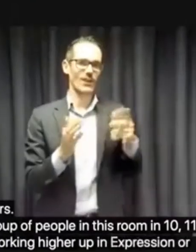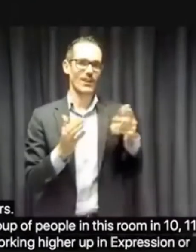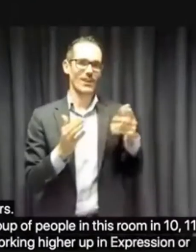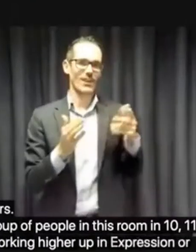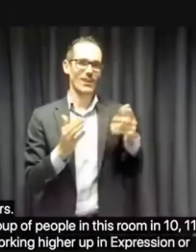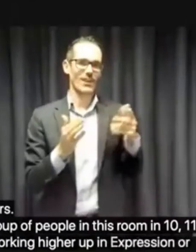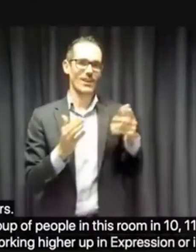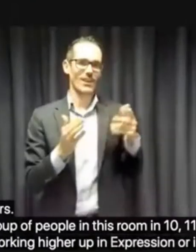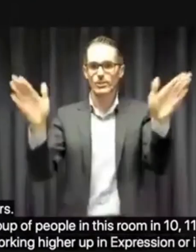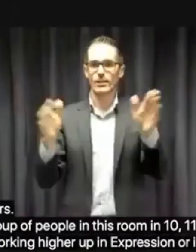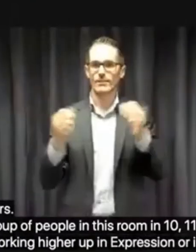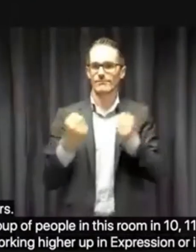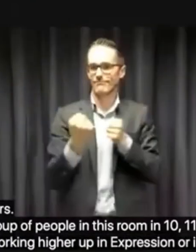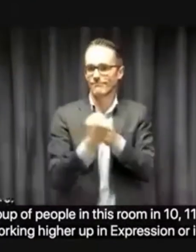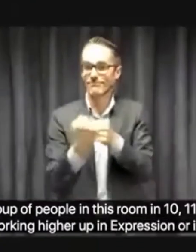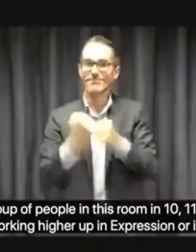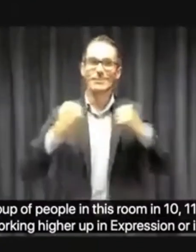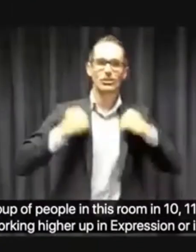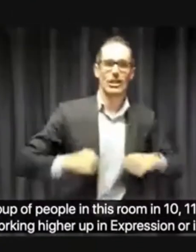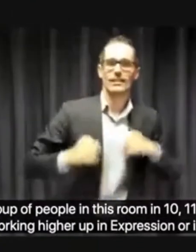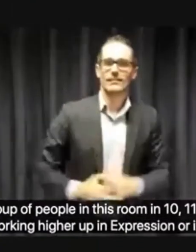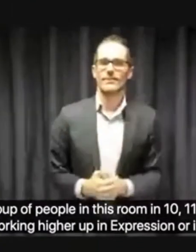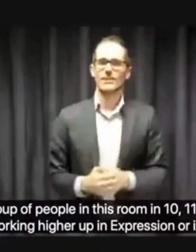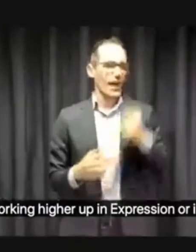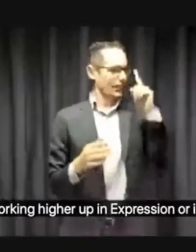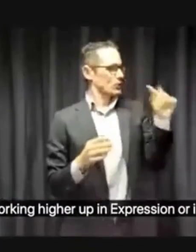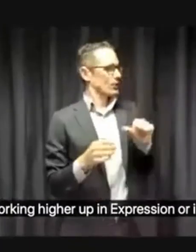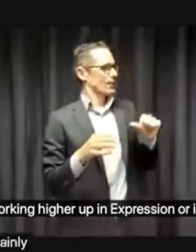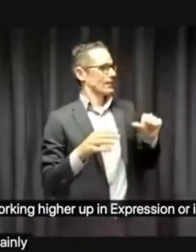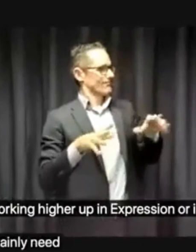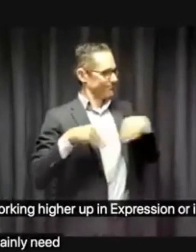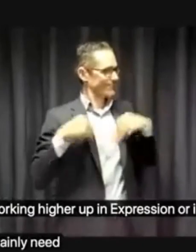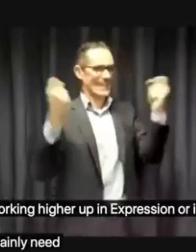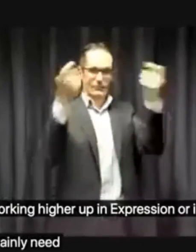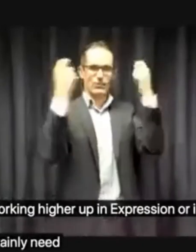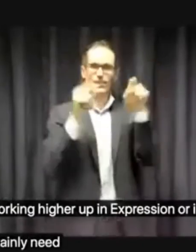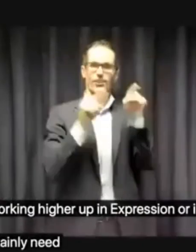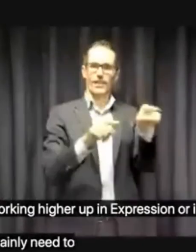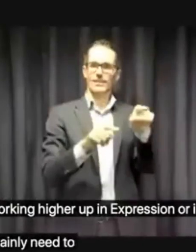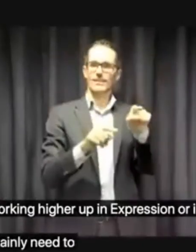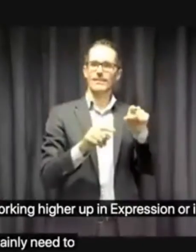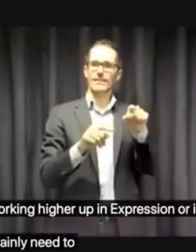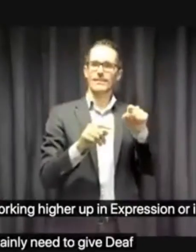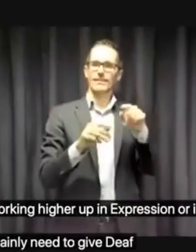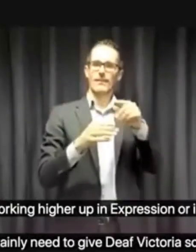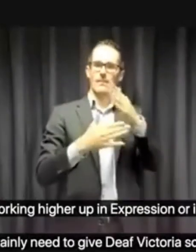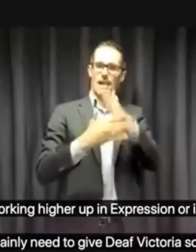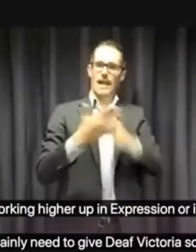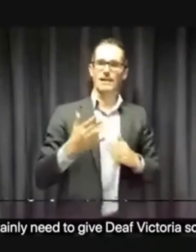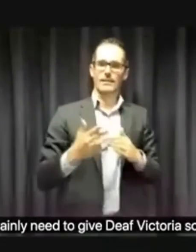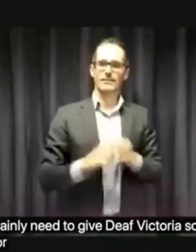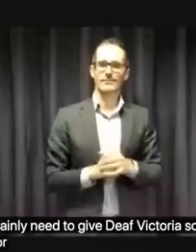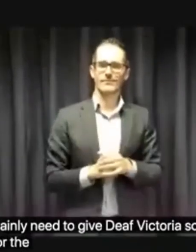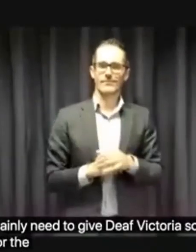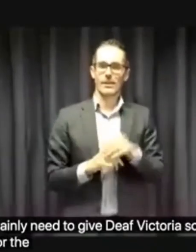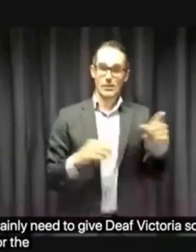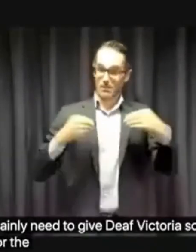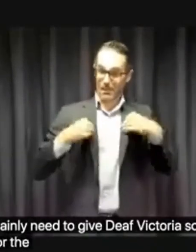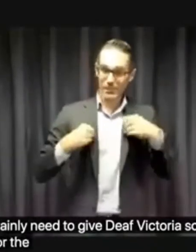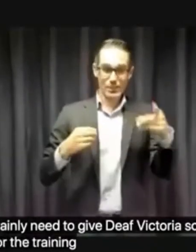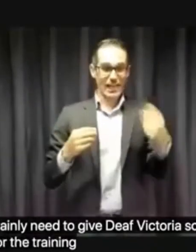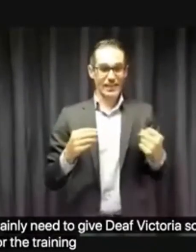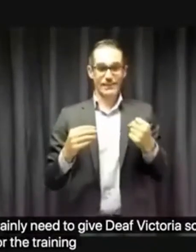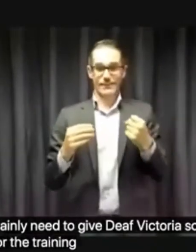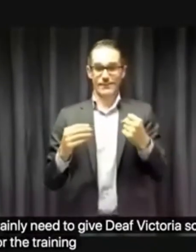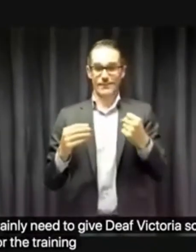we certainly need to give Deaf Victoria so much credit for exposure, experience, and training. provided. You should embrace and celebrate that